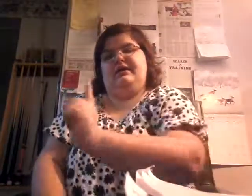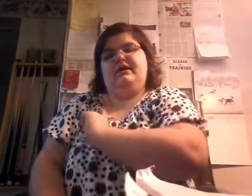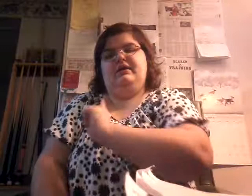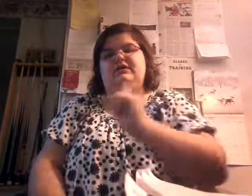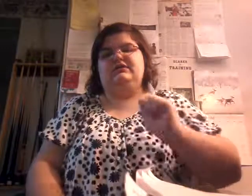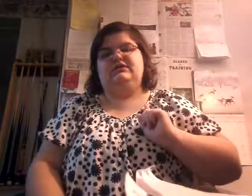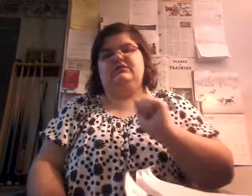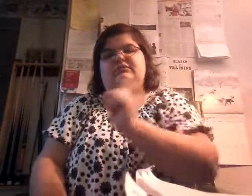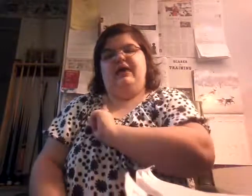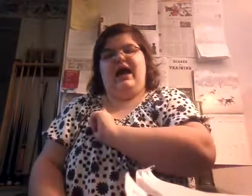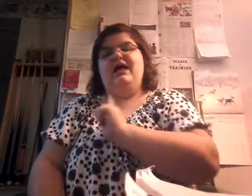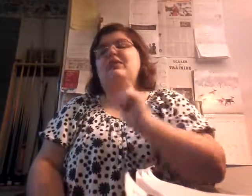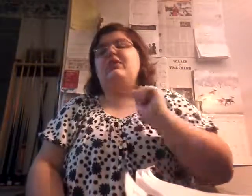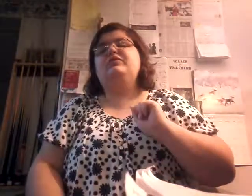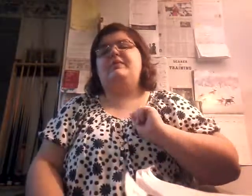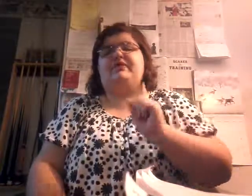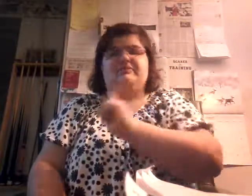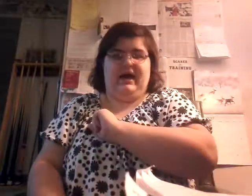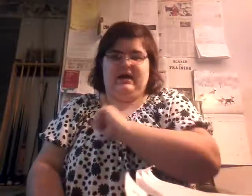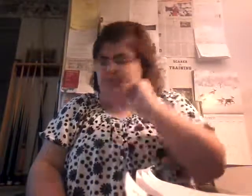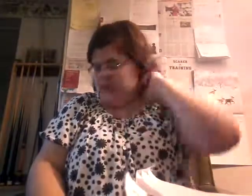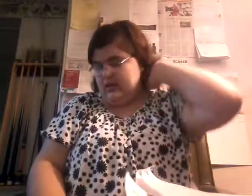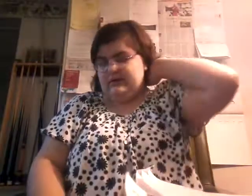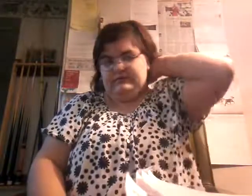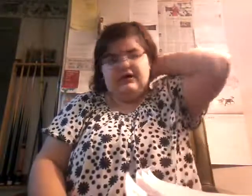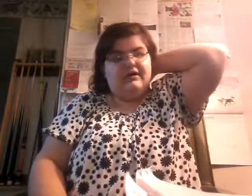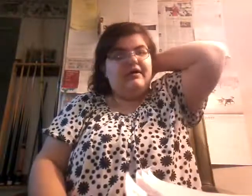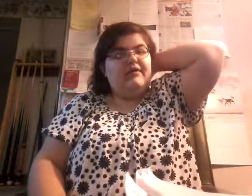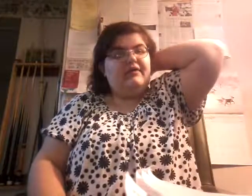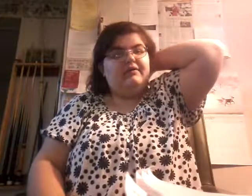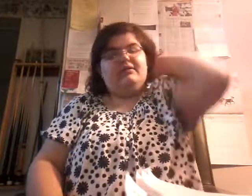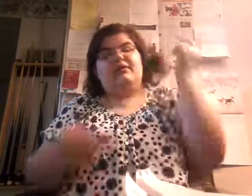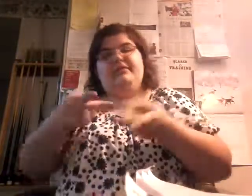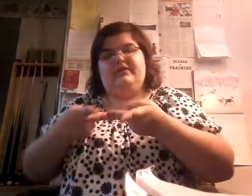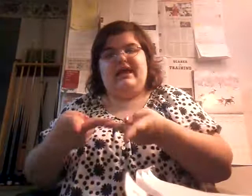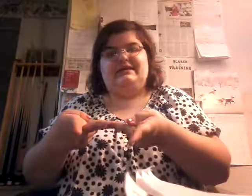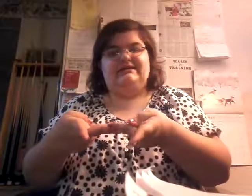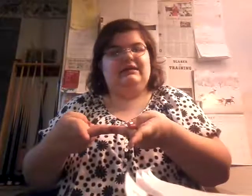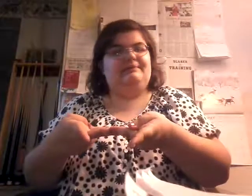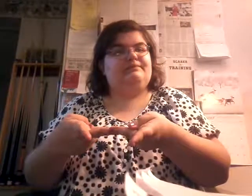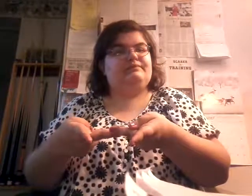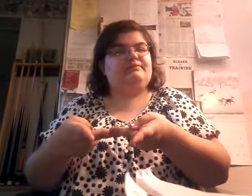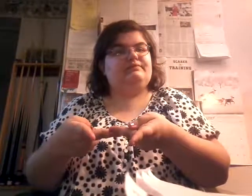be just pat. Most people just pat. So place.